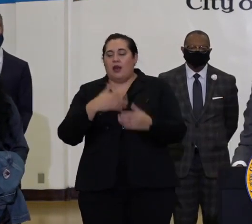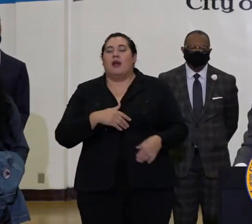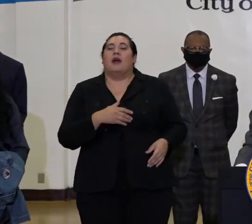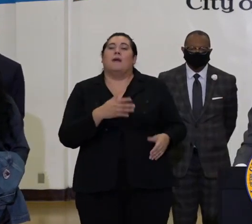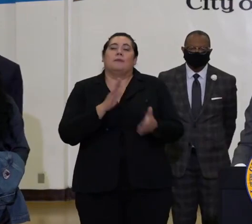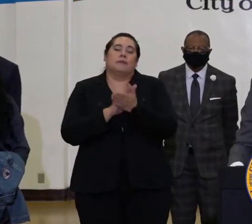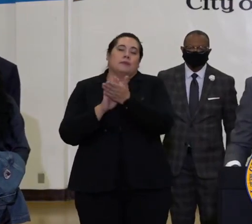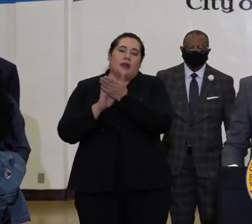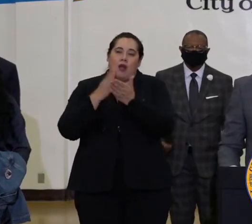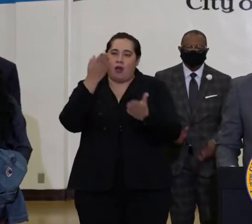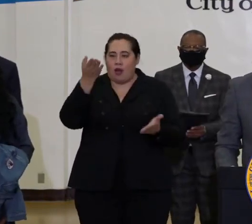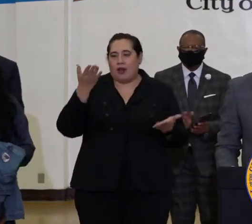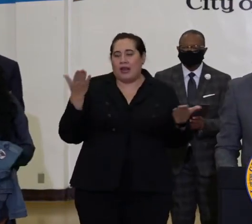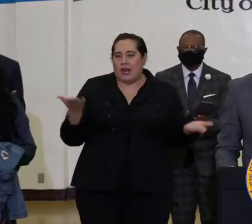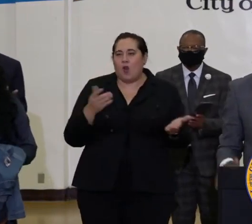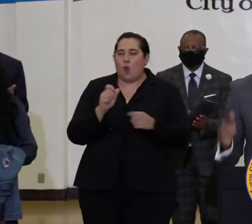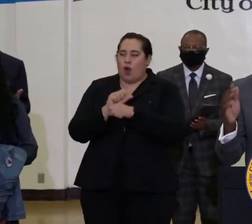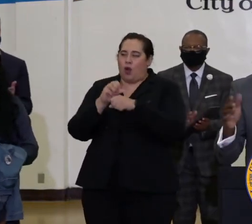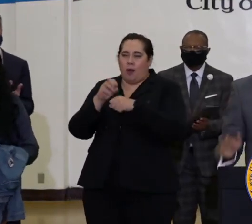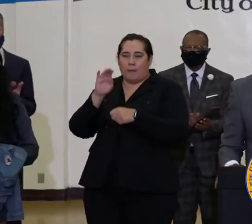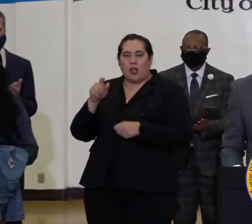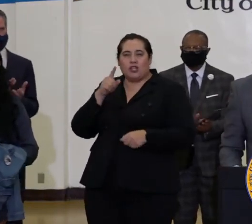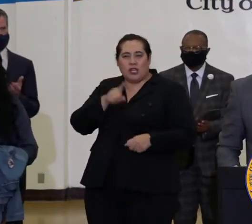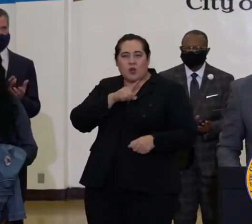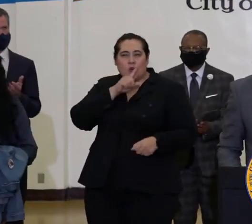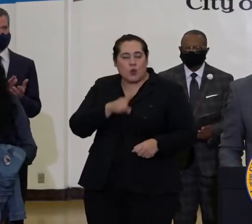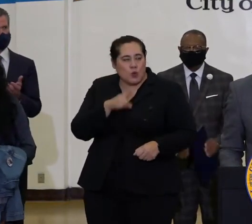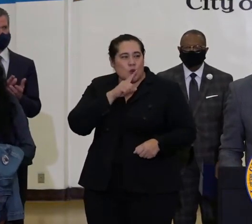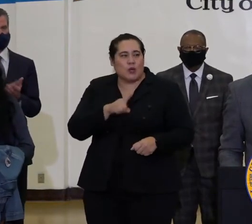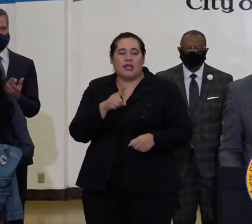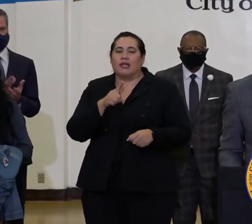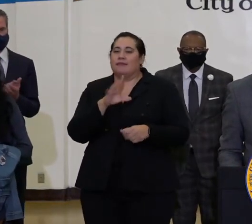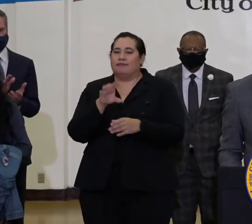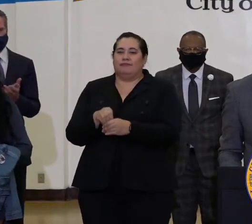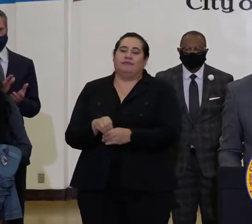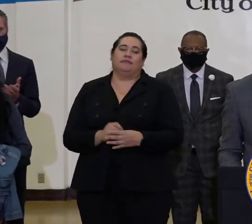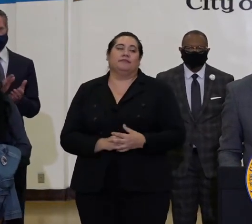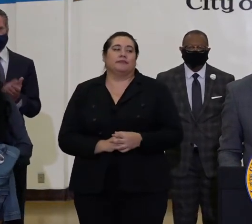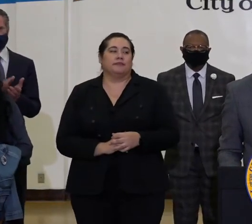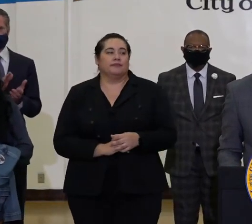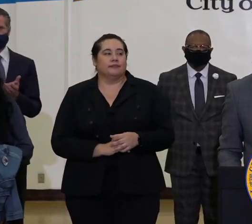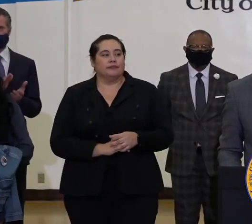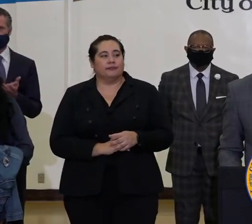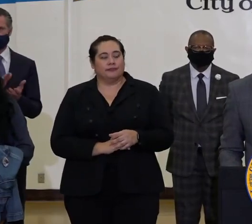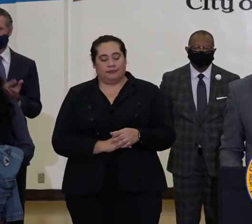Alley a round of applause because she lived and breathed this bill.